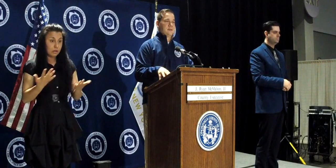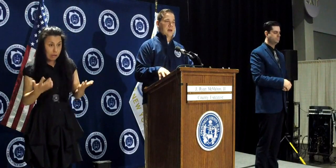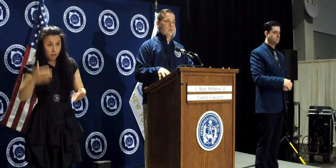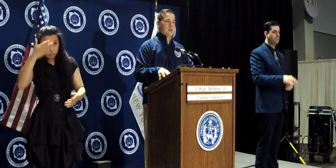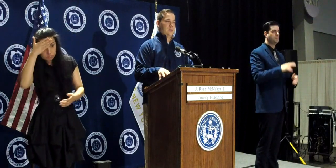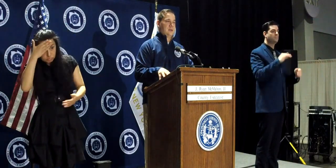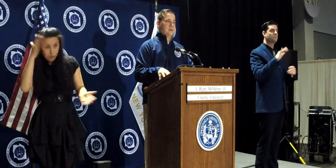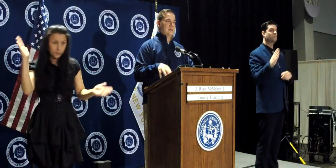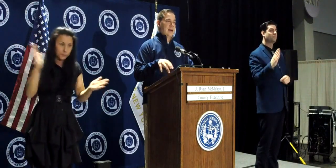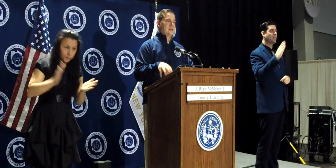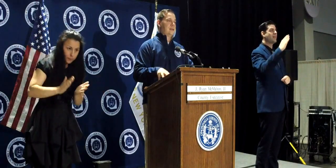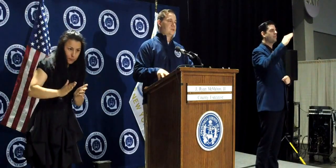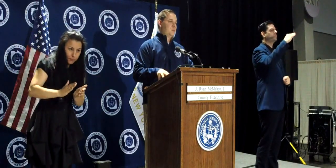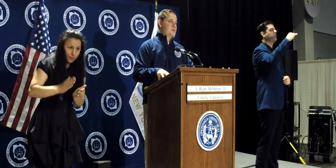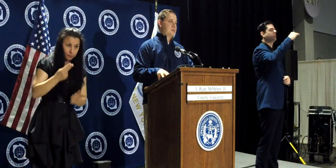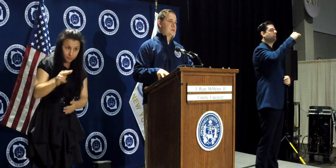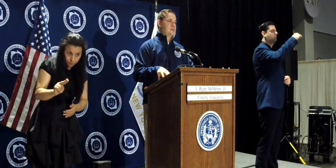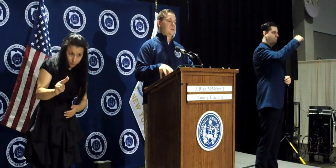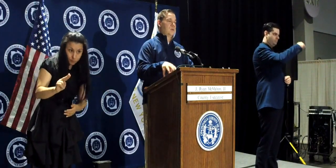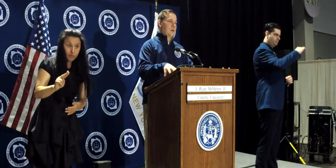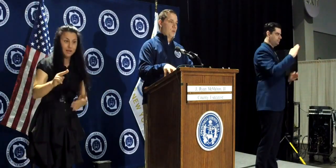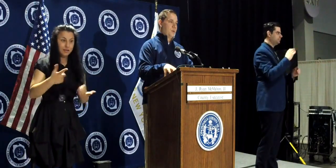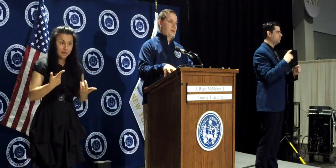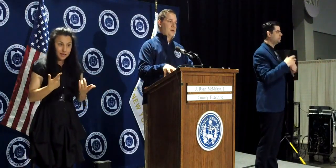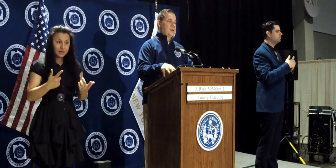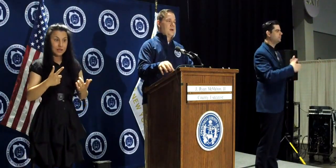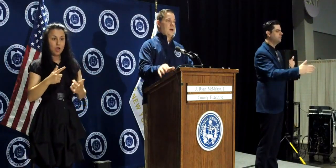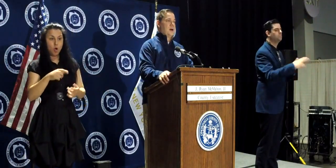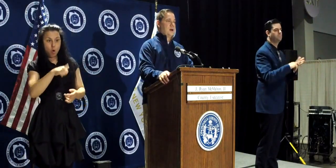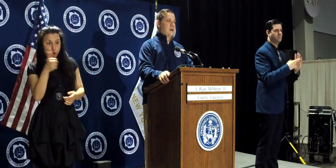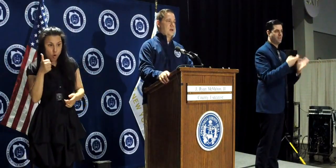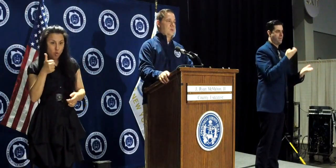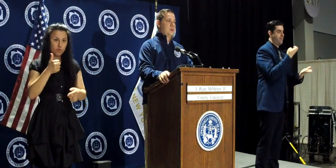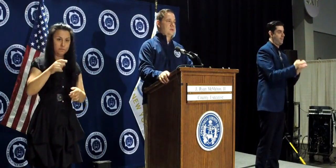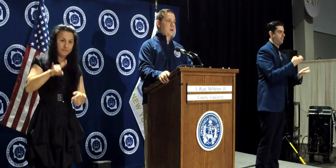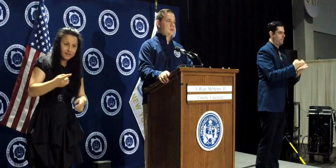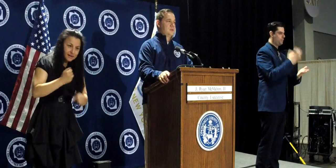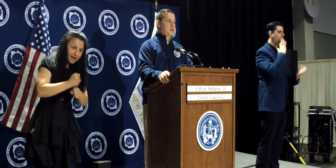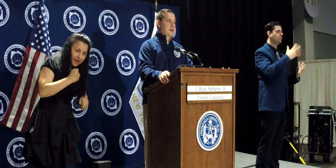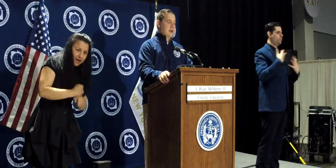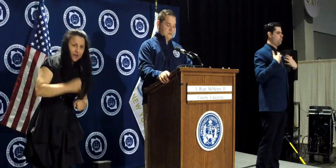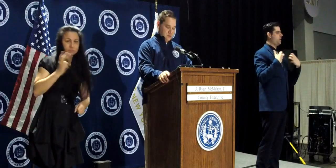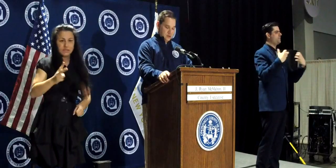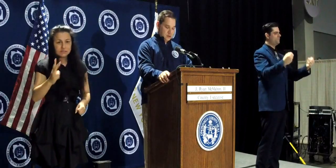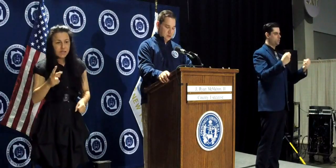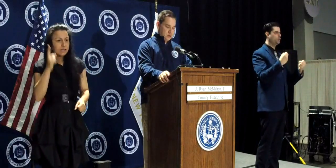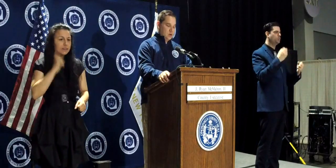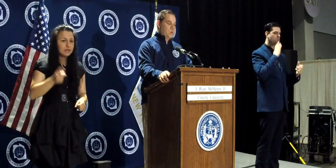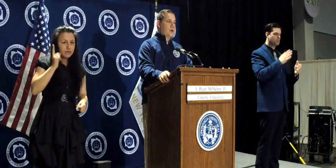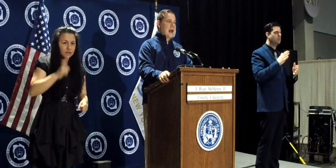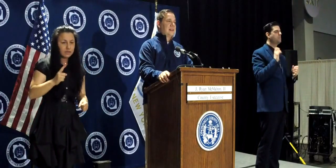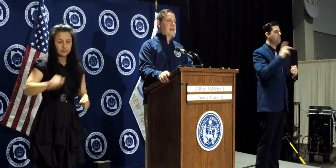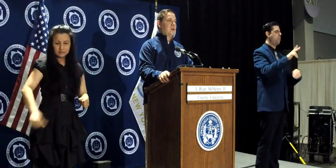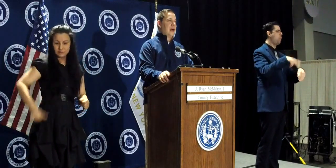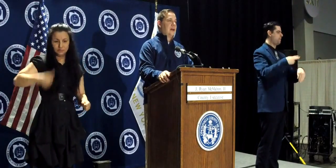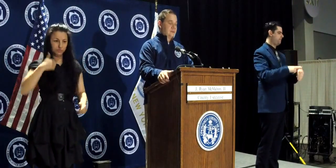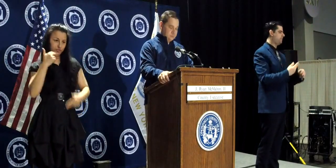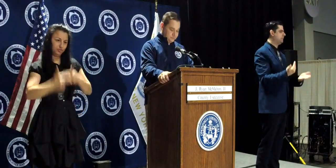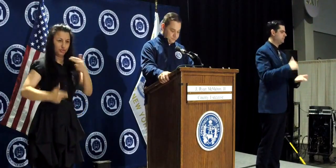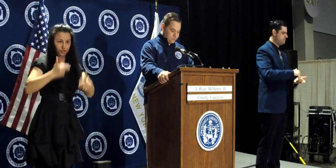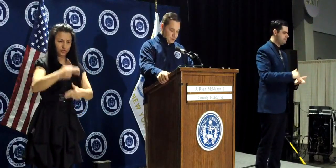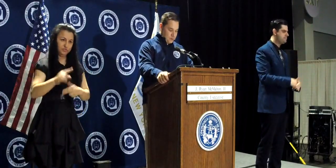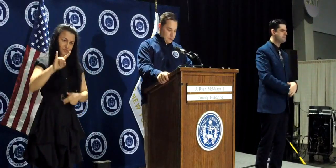case that we need non-essential businesses to reopen, and we can start that conversation. We are not there